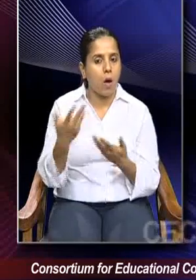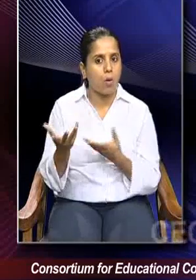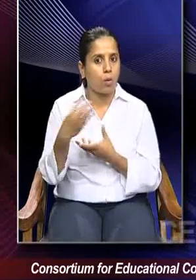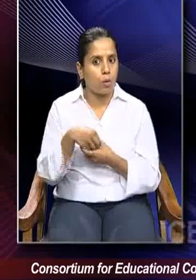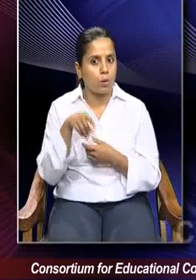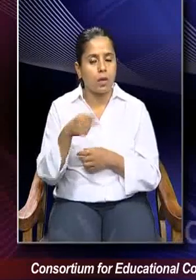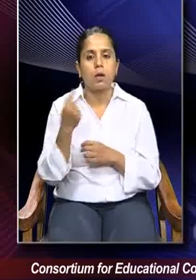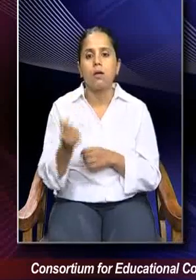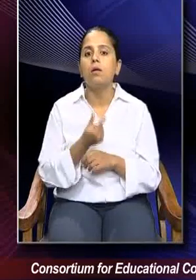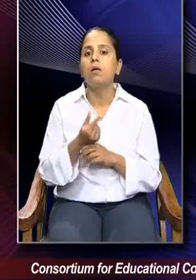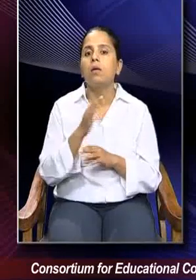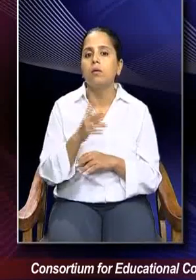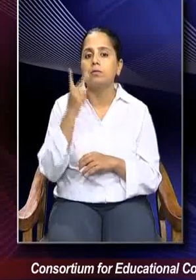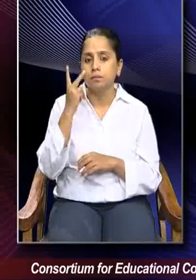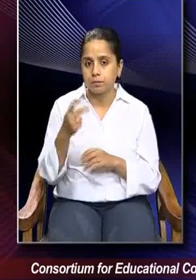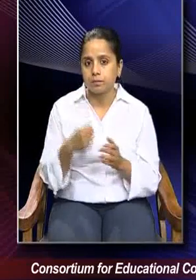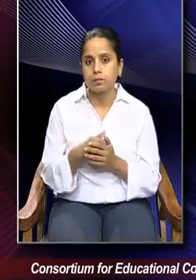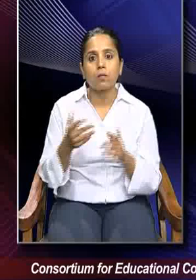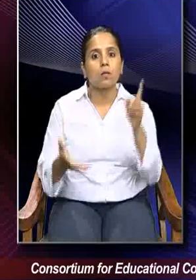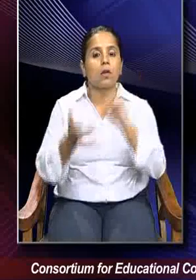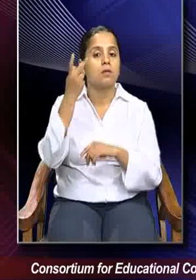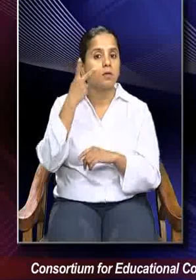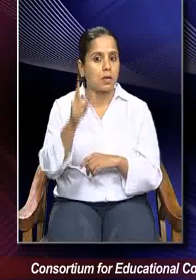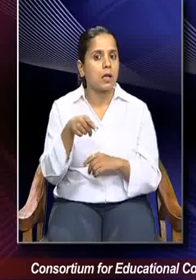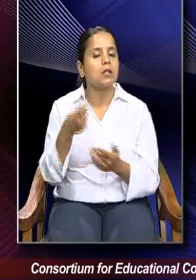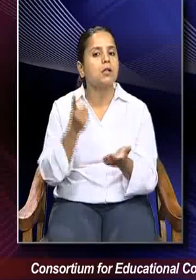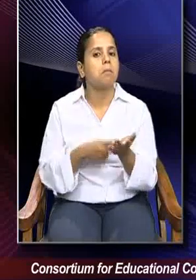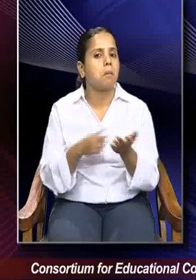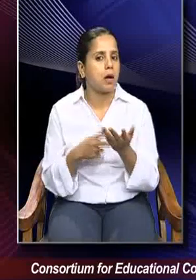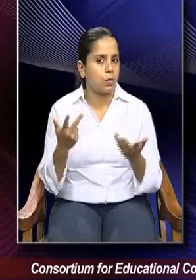are utilized to achieve our demands.